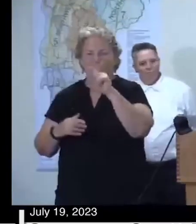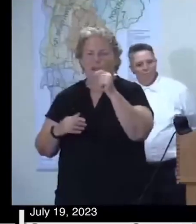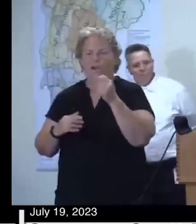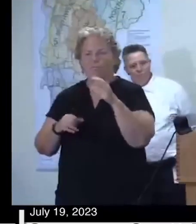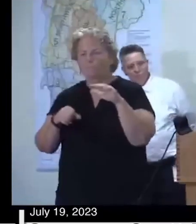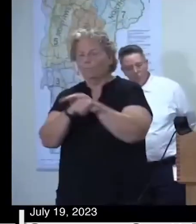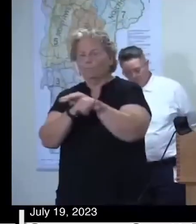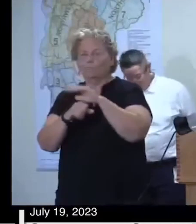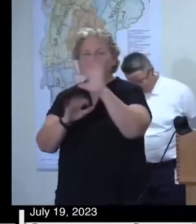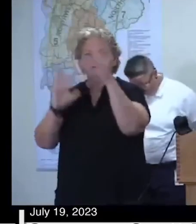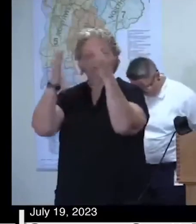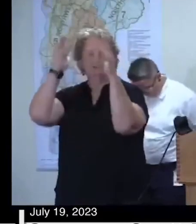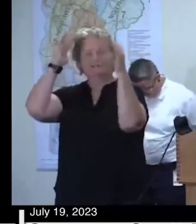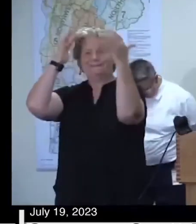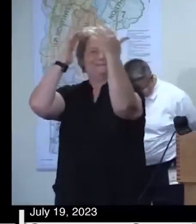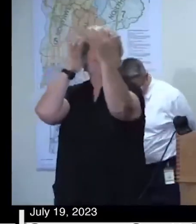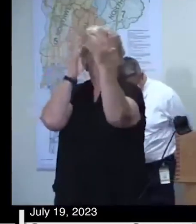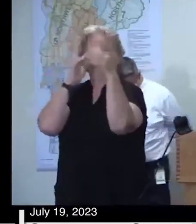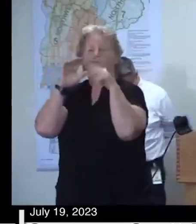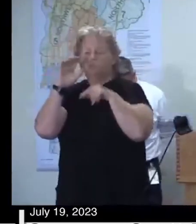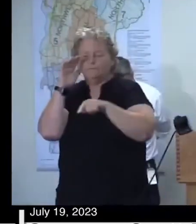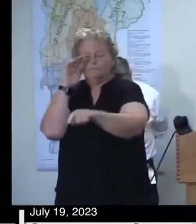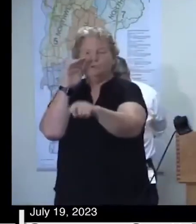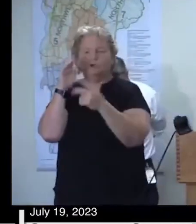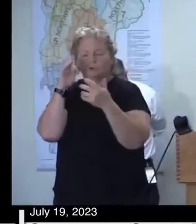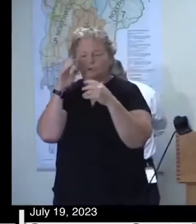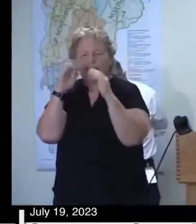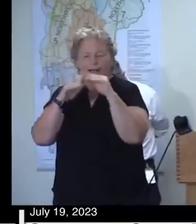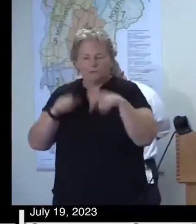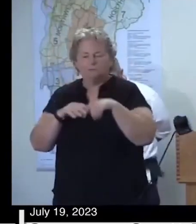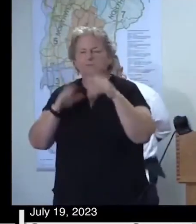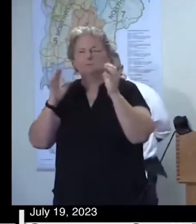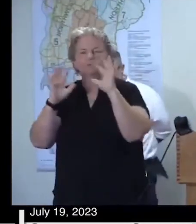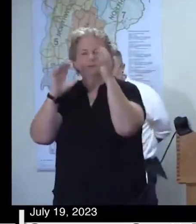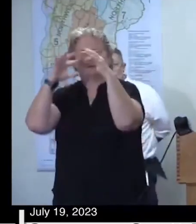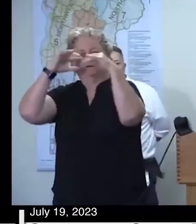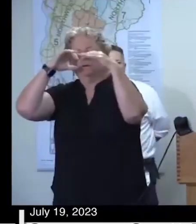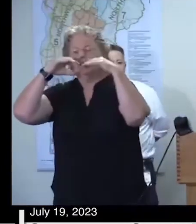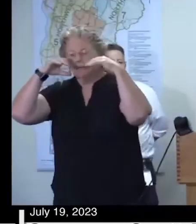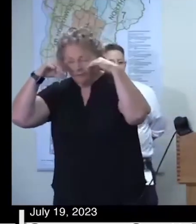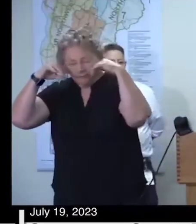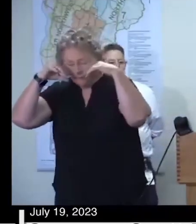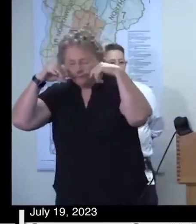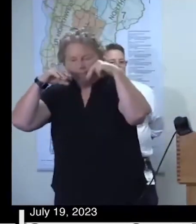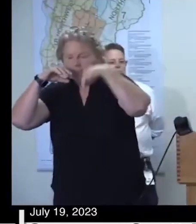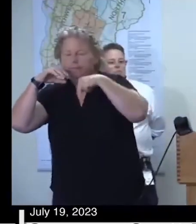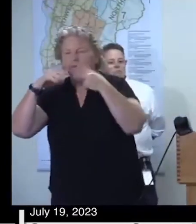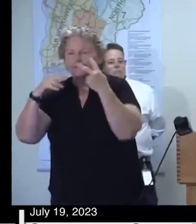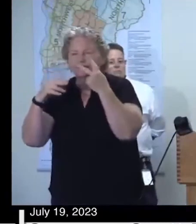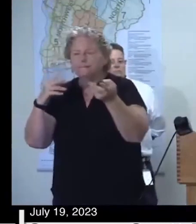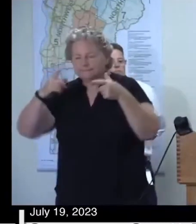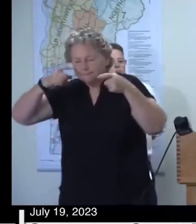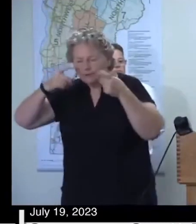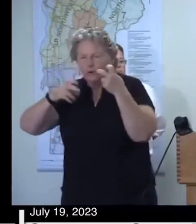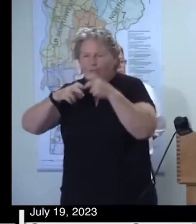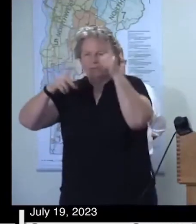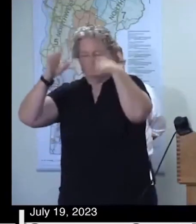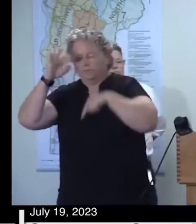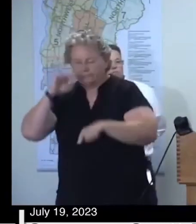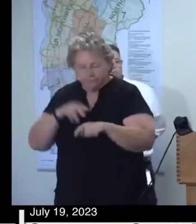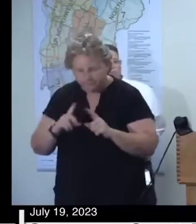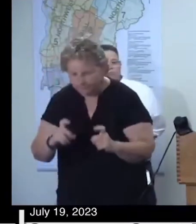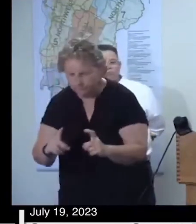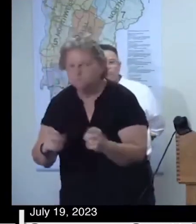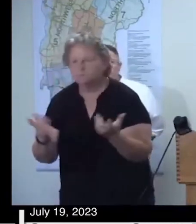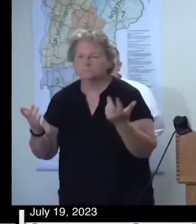criteria? So for instance, you've got a county that 10 or 15% has been completely destroyed, but the rest of the county is fairly well